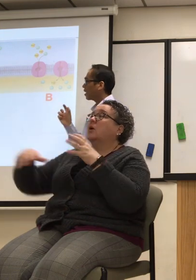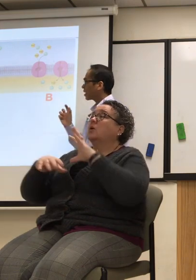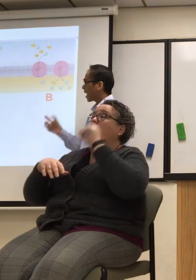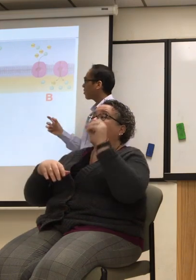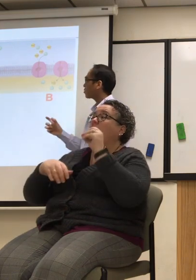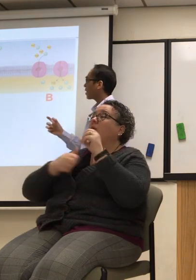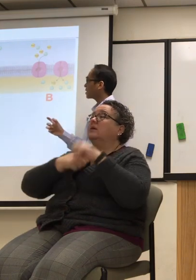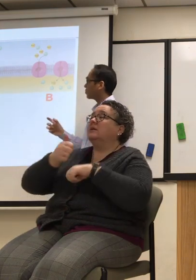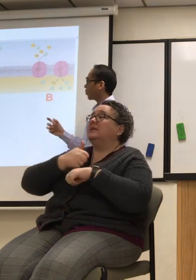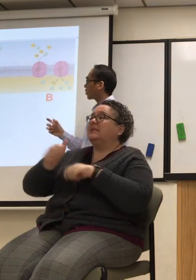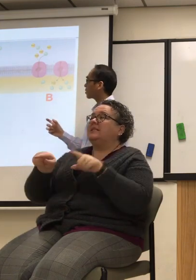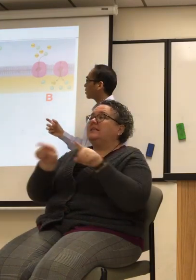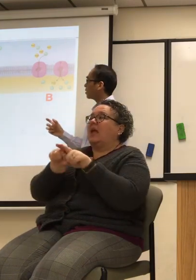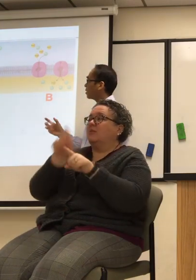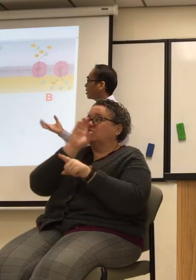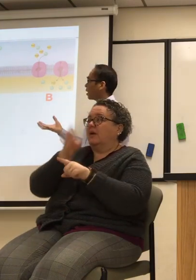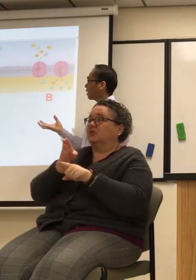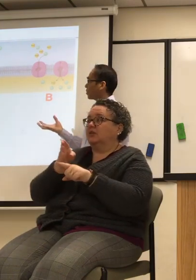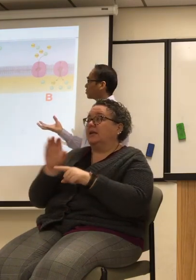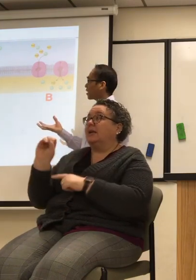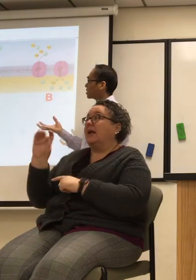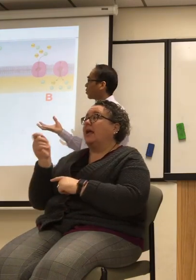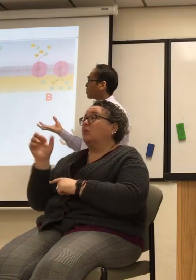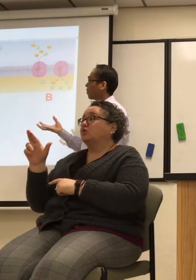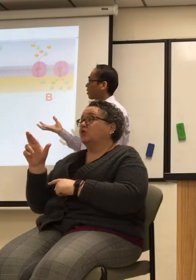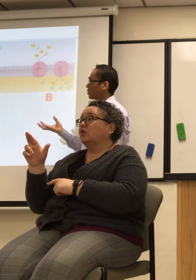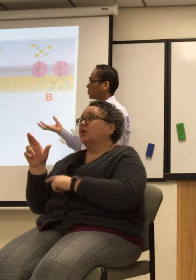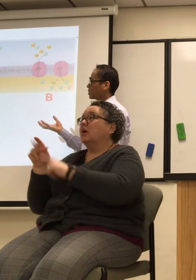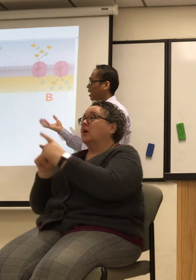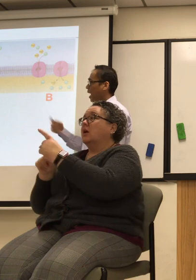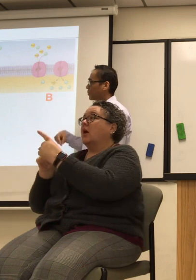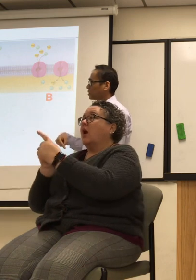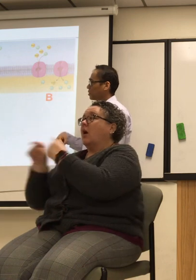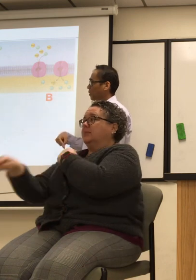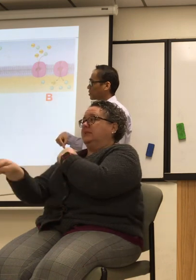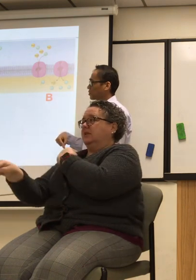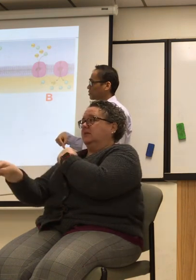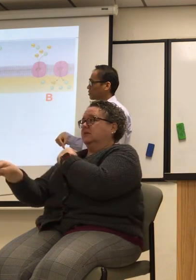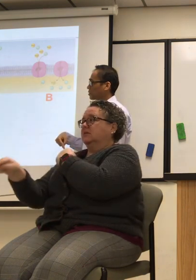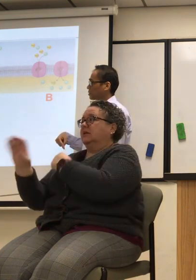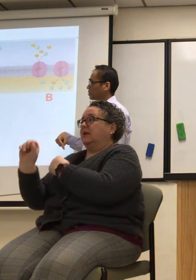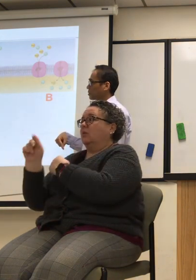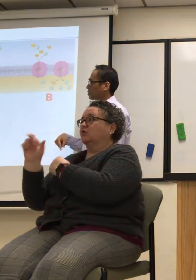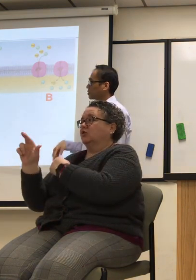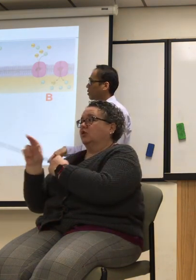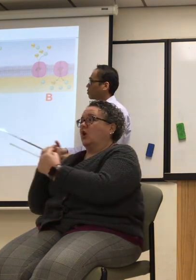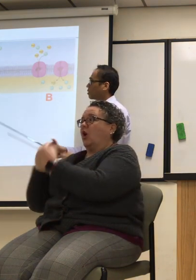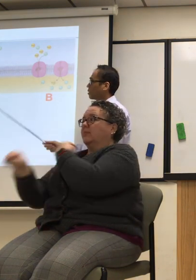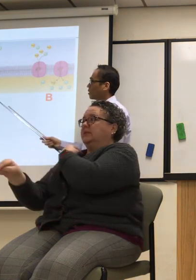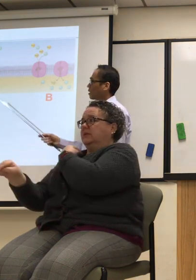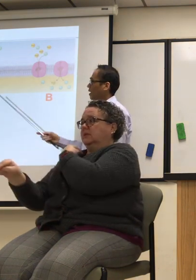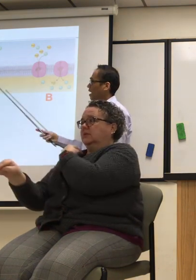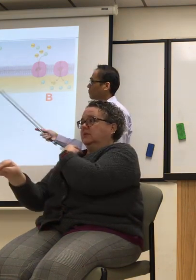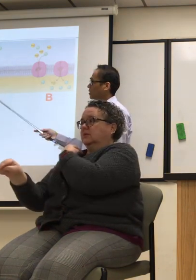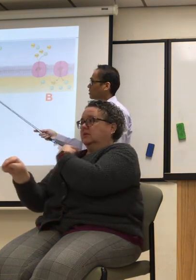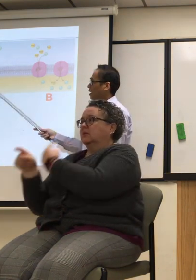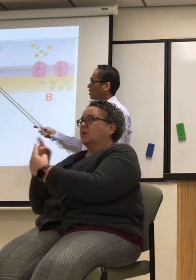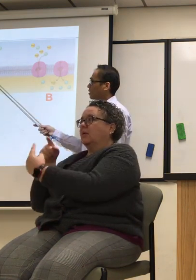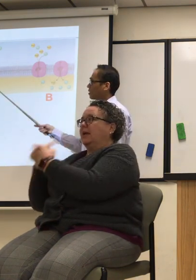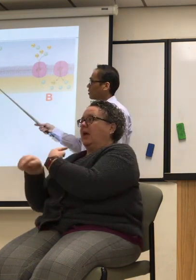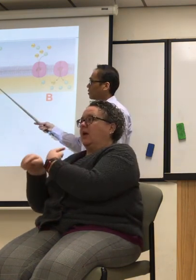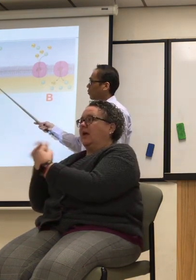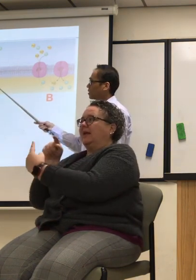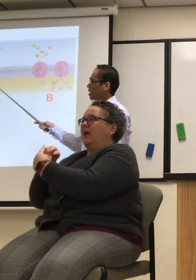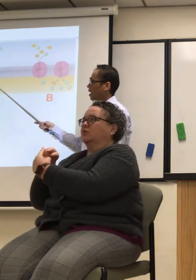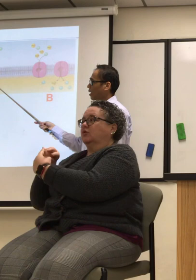direction. Counter-transport, you transport the molecules in opposite directions. So, that having been